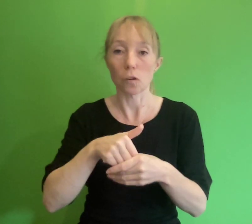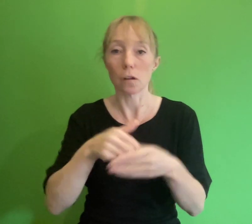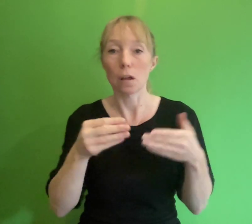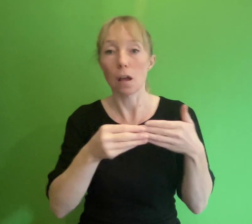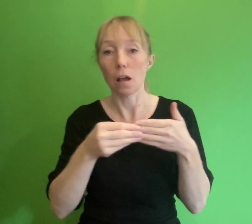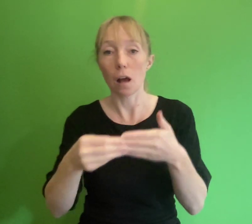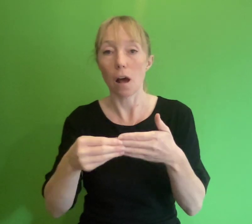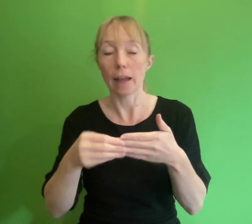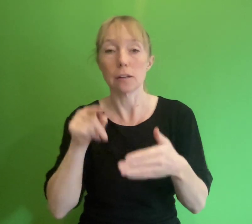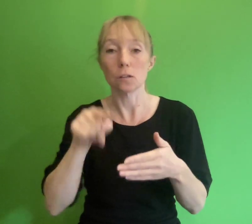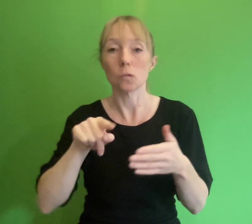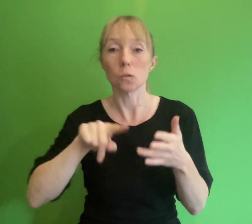https://www.inclusionguide.org.